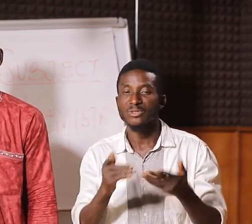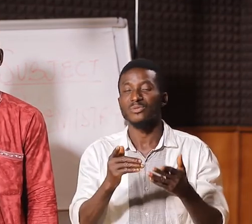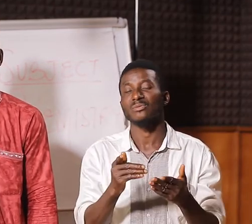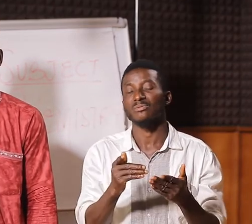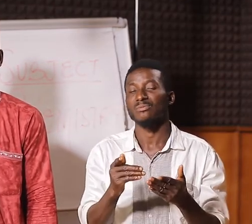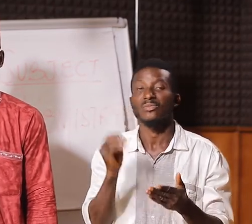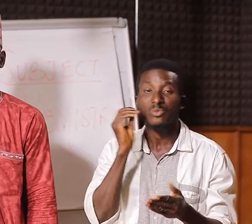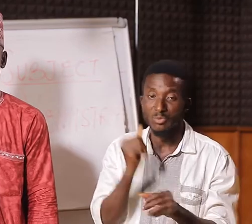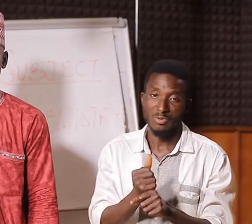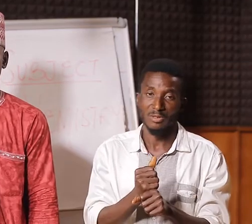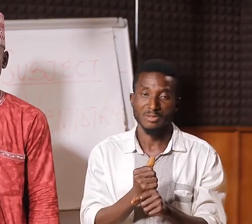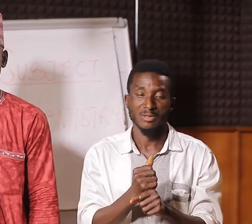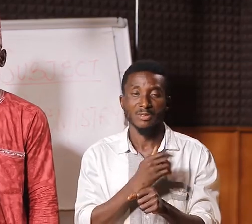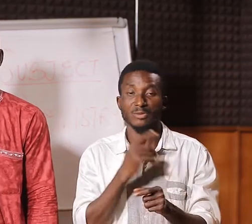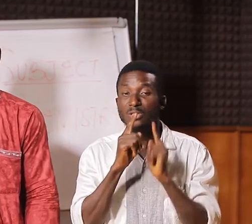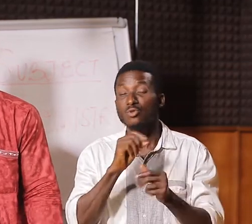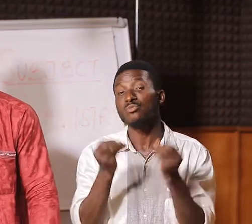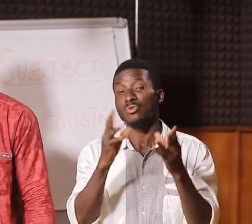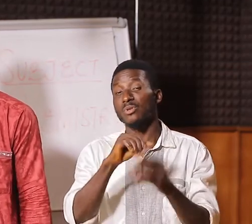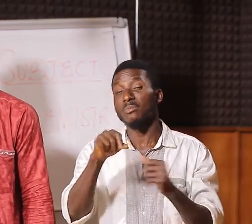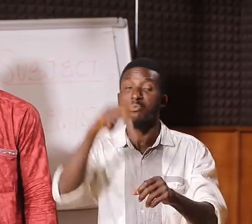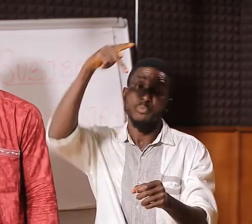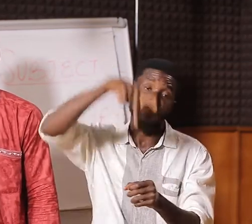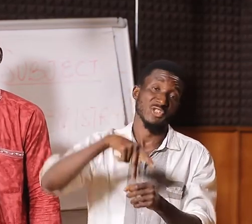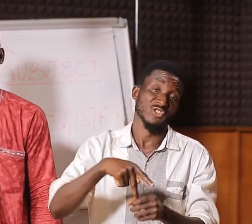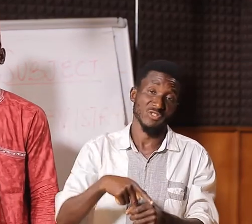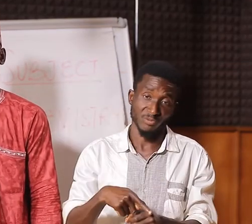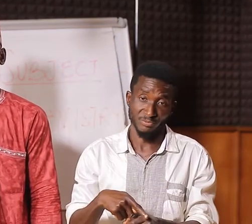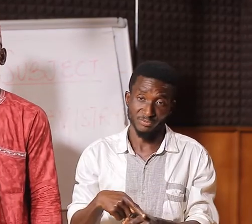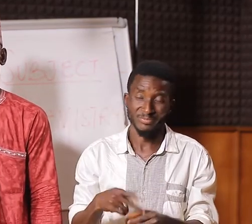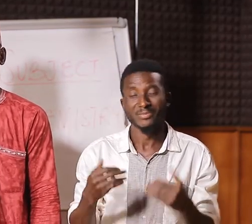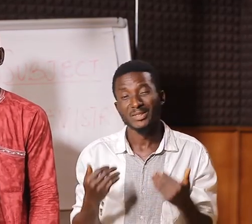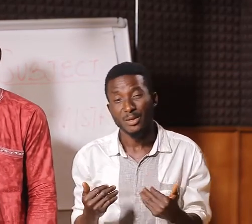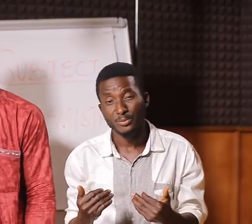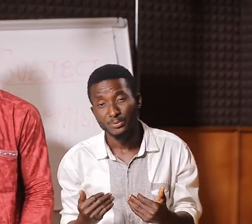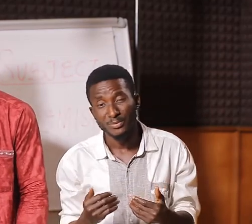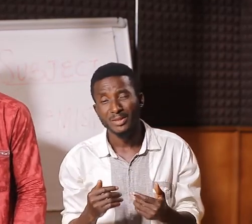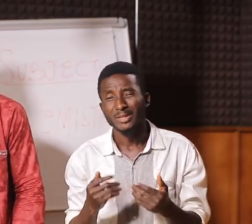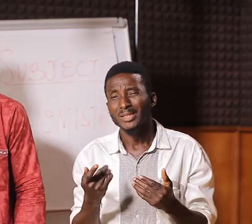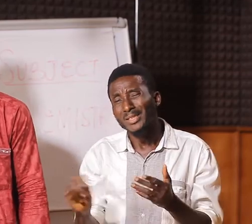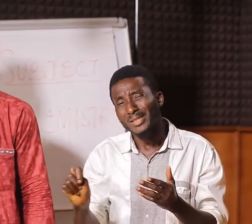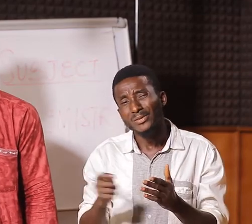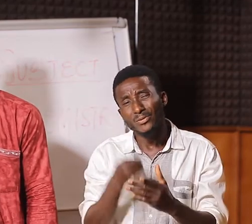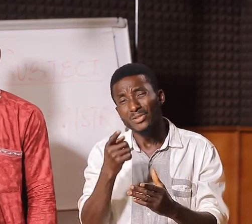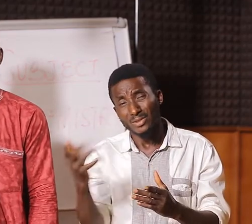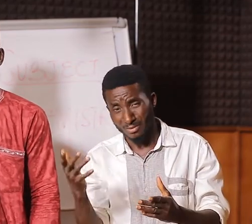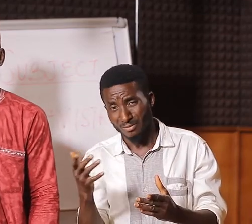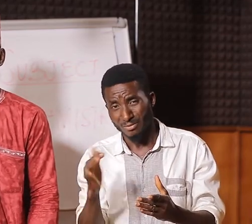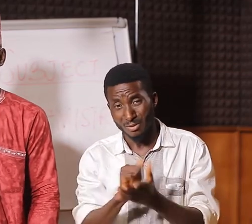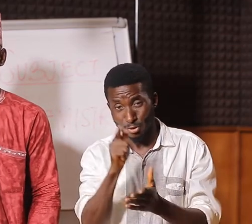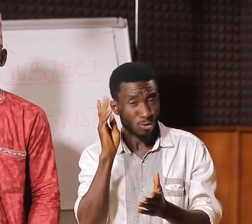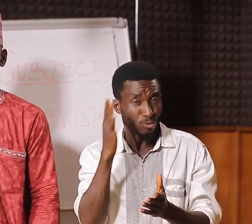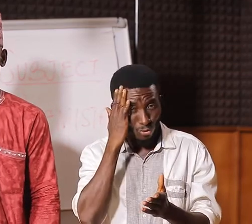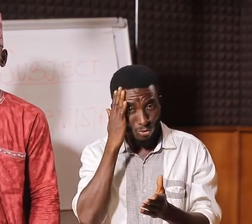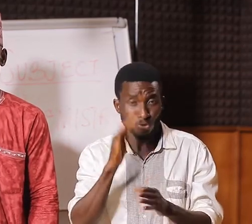the topic petroleum. It was wonderfully presented by Mr. Williams. But the first thing I would like to say is, don't